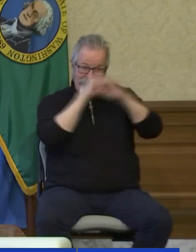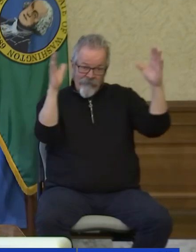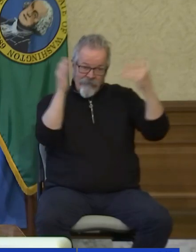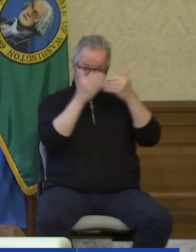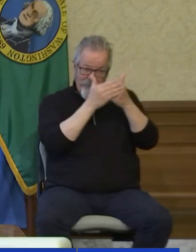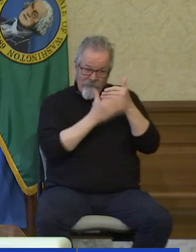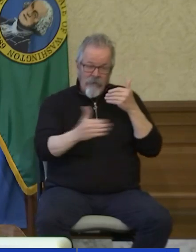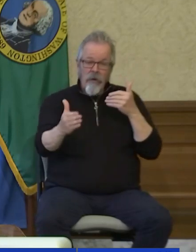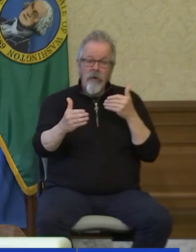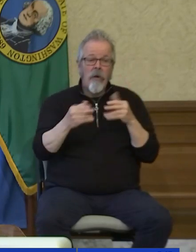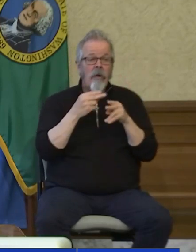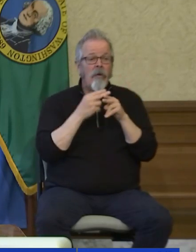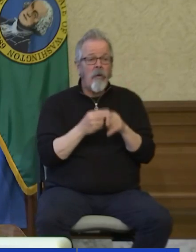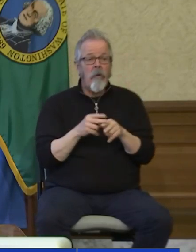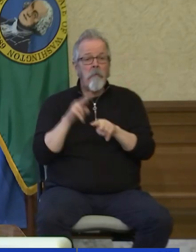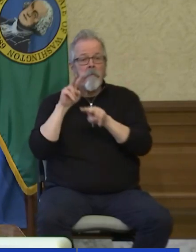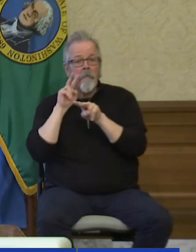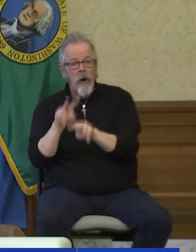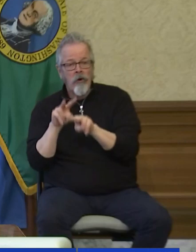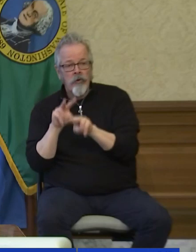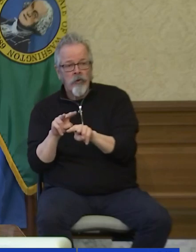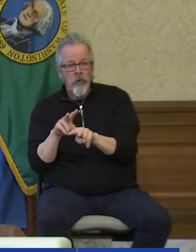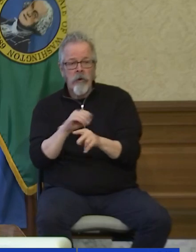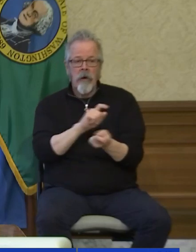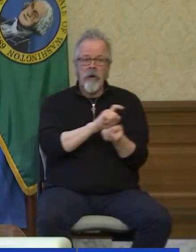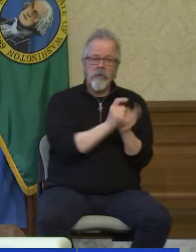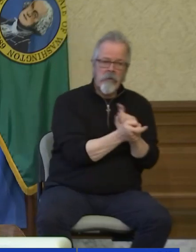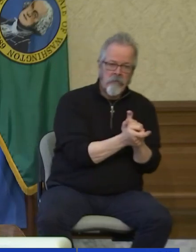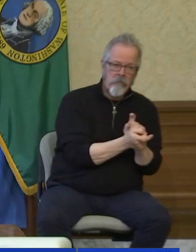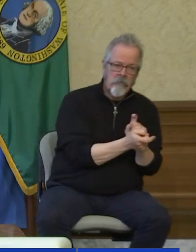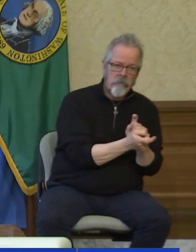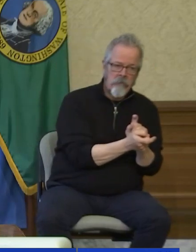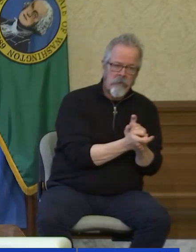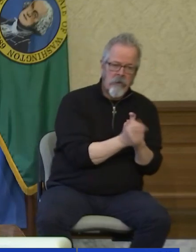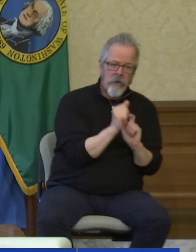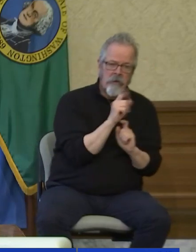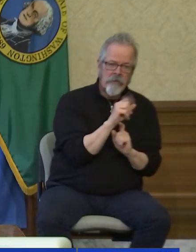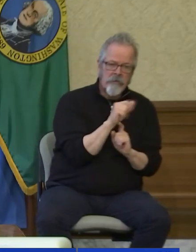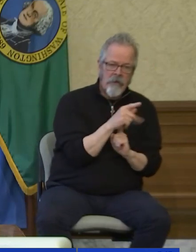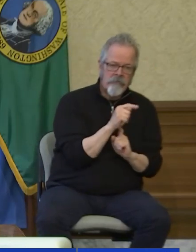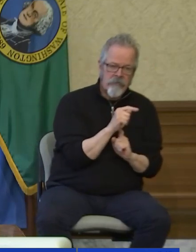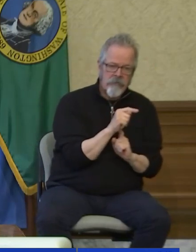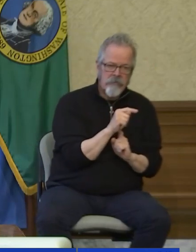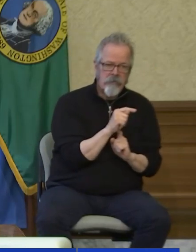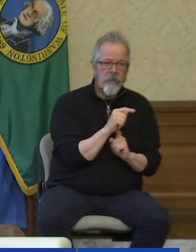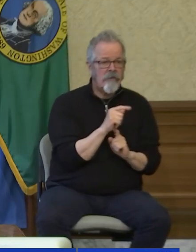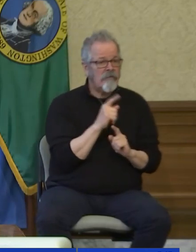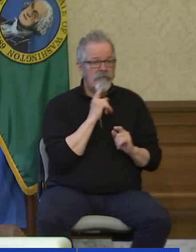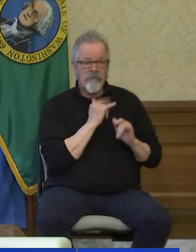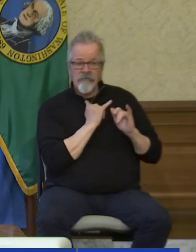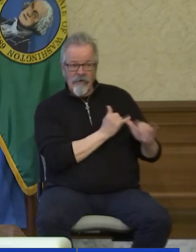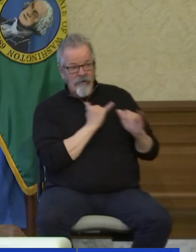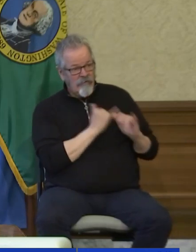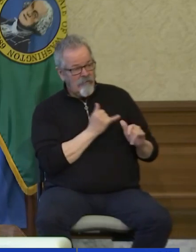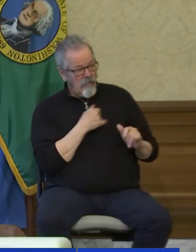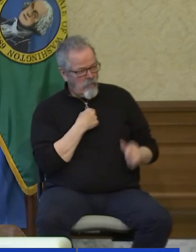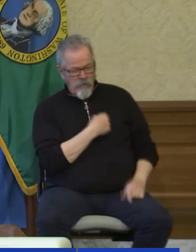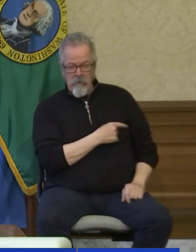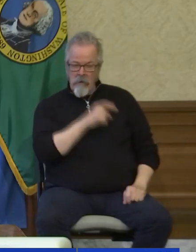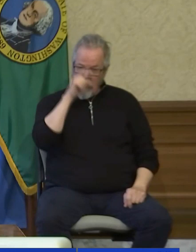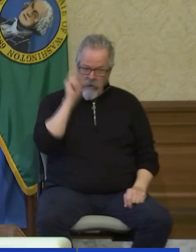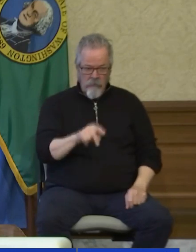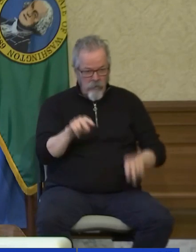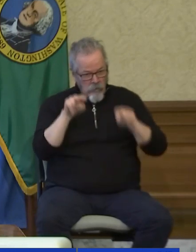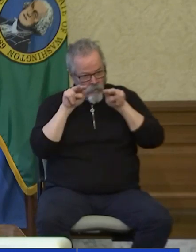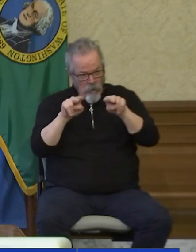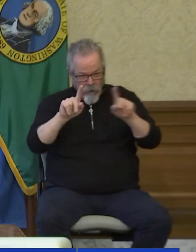us. We are going to look at the impact of these decisions and adapt if they're not working. And that's